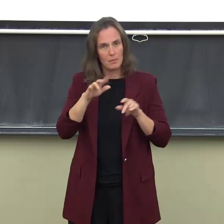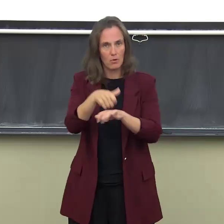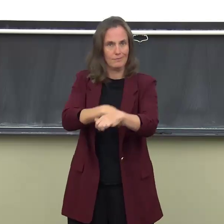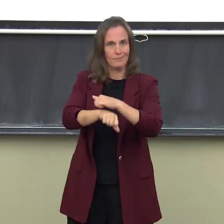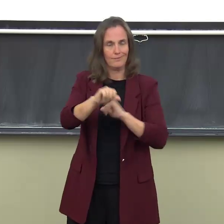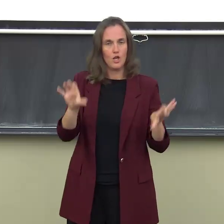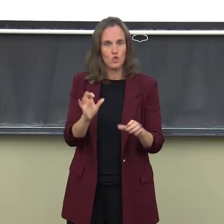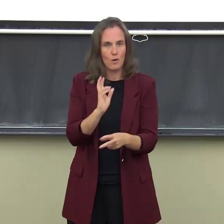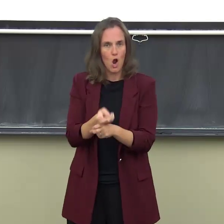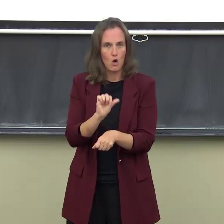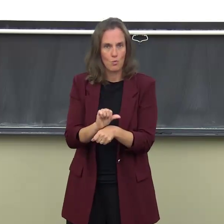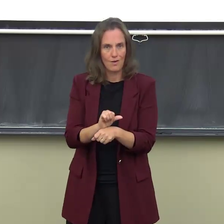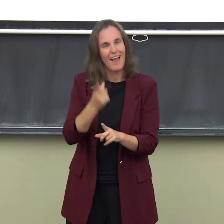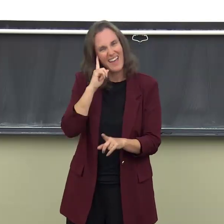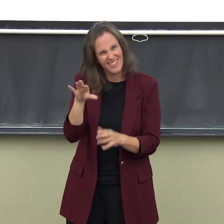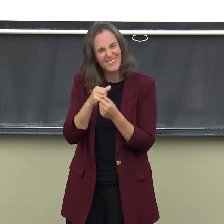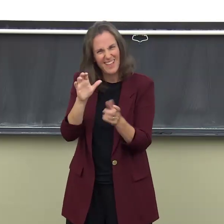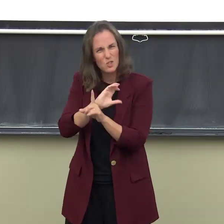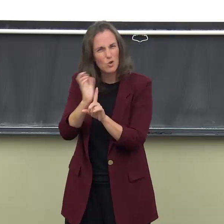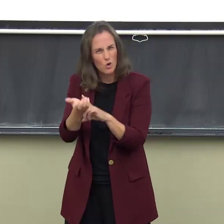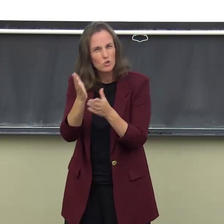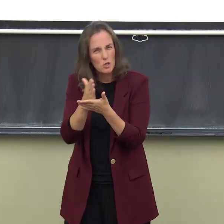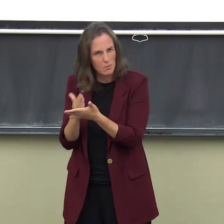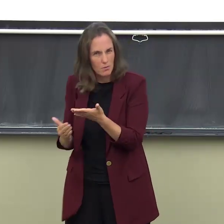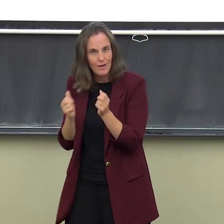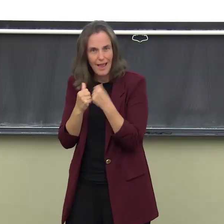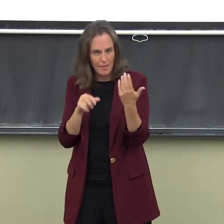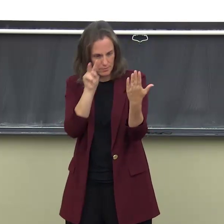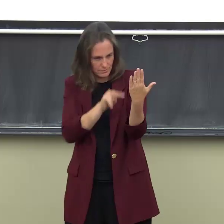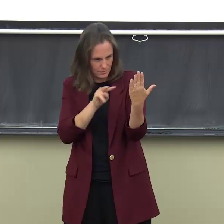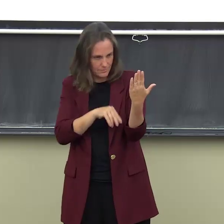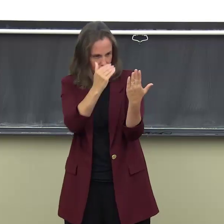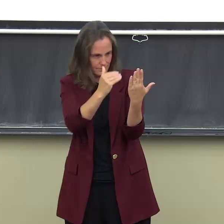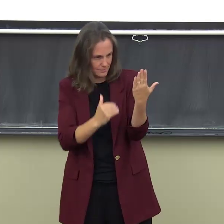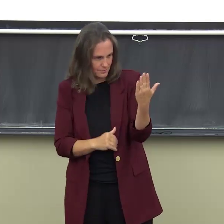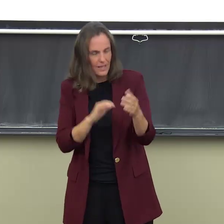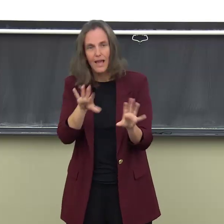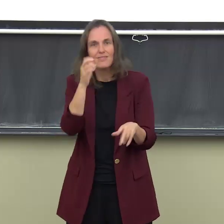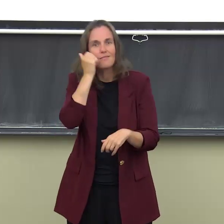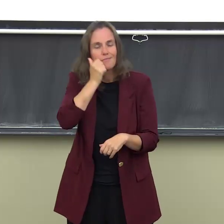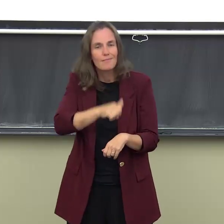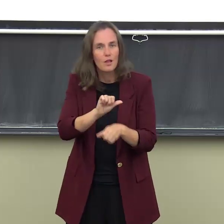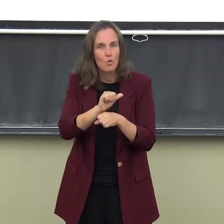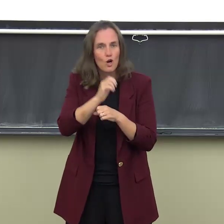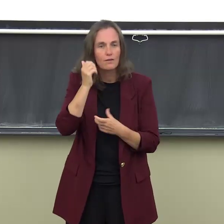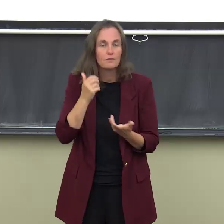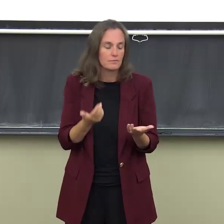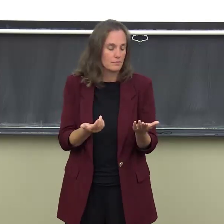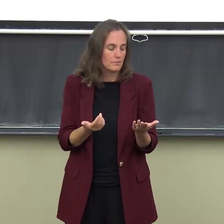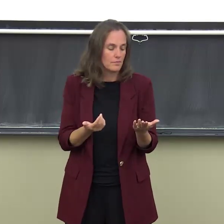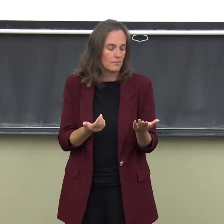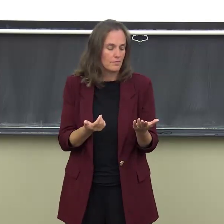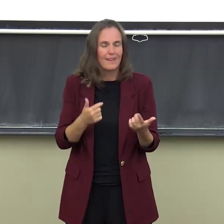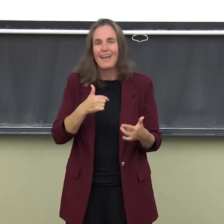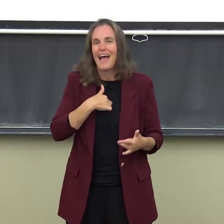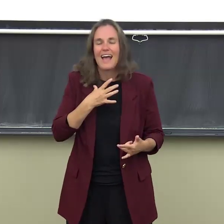another cultural component as we're looking at our list of questions and as we're imagining what this work looks like on a day-to-day basis. I don't